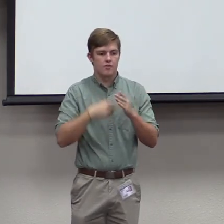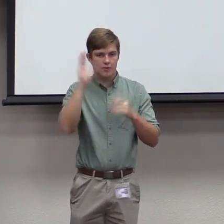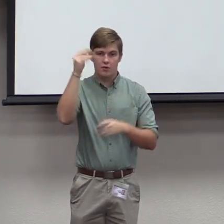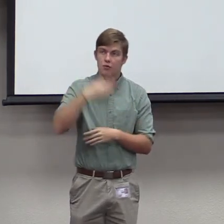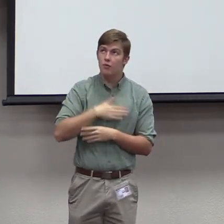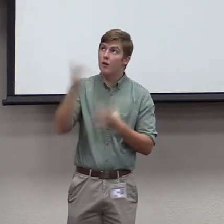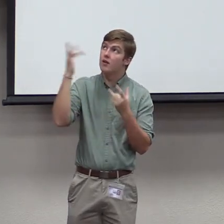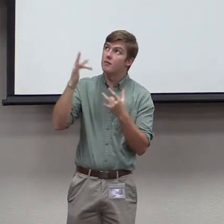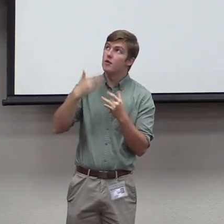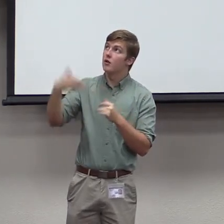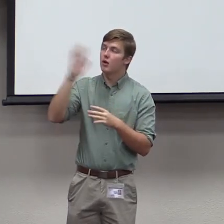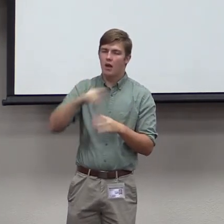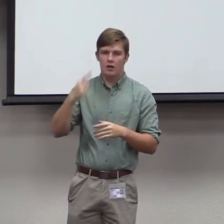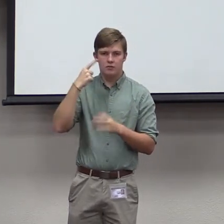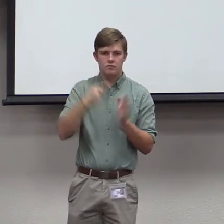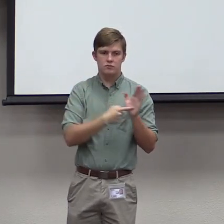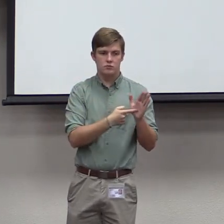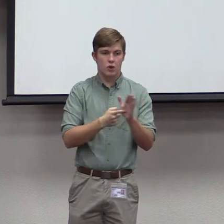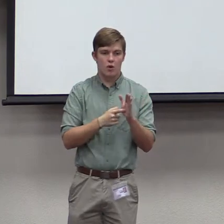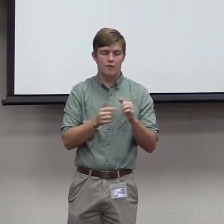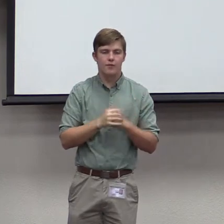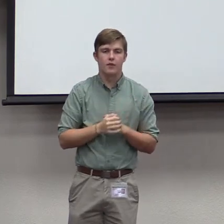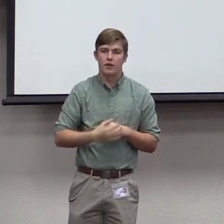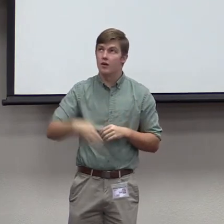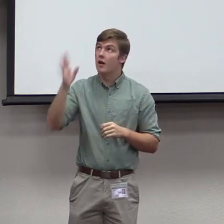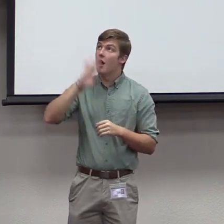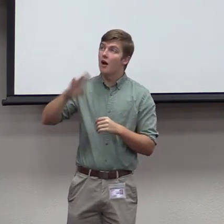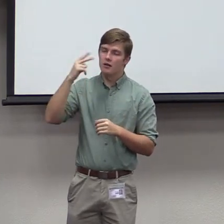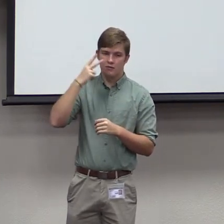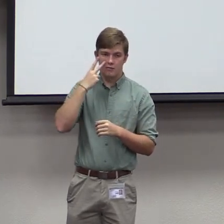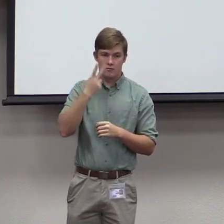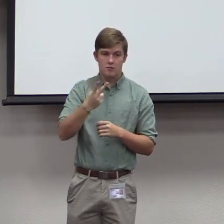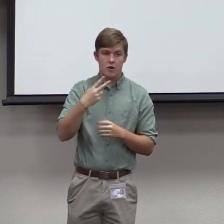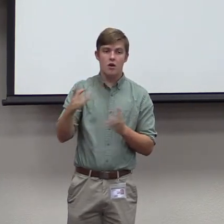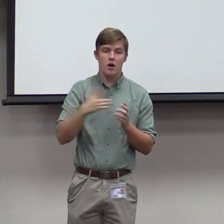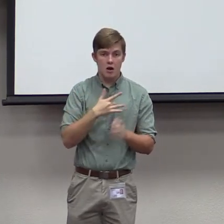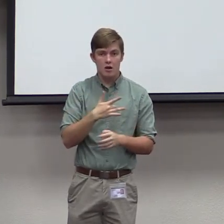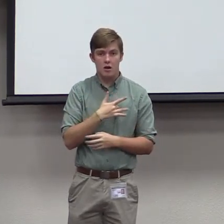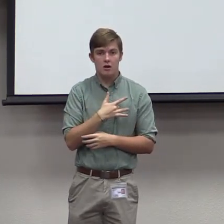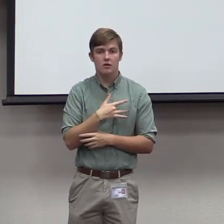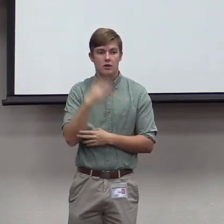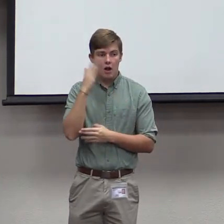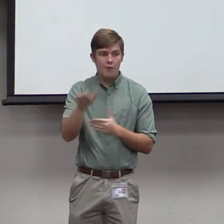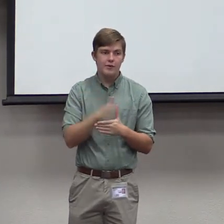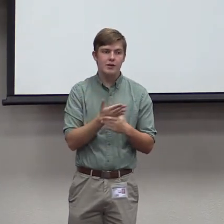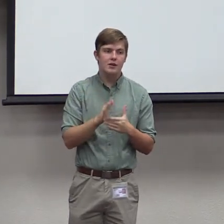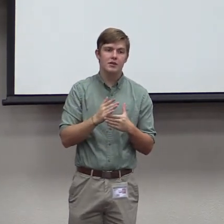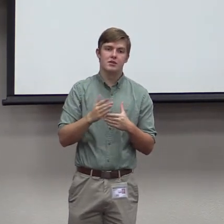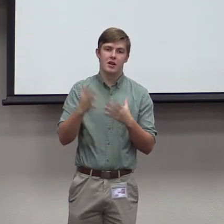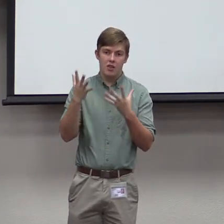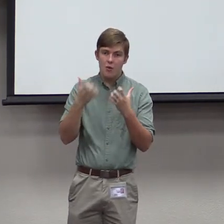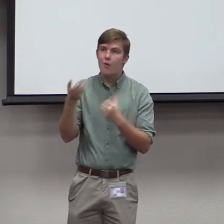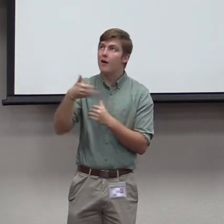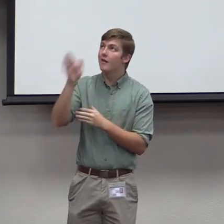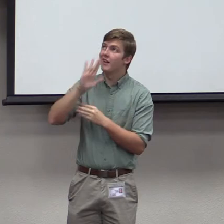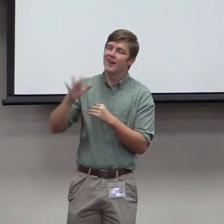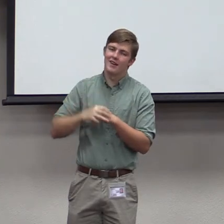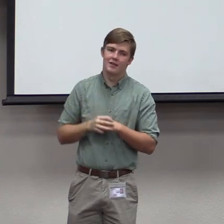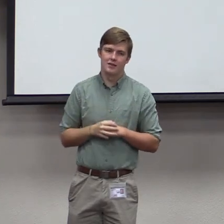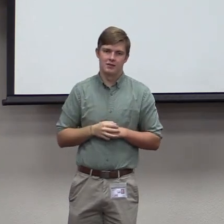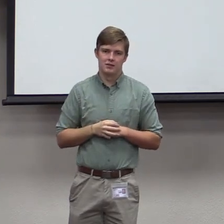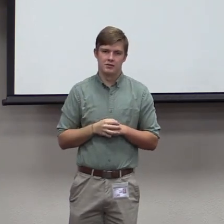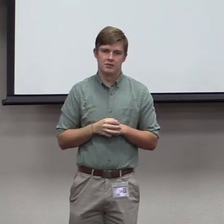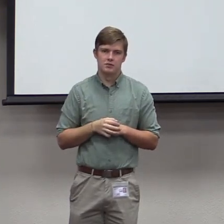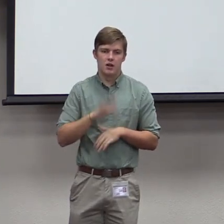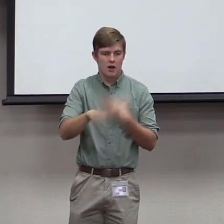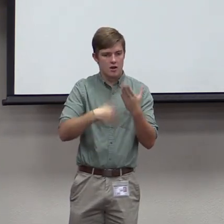showed him. God saw a heart that would share the desire of God that